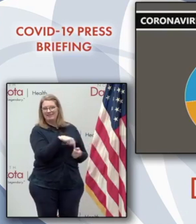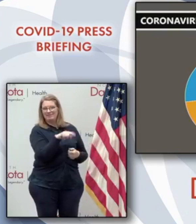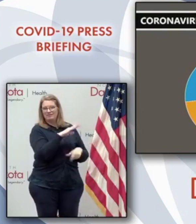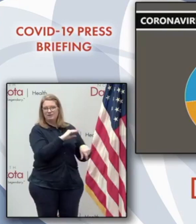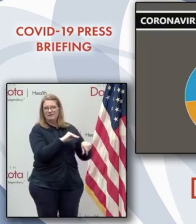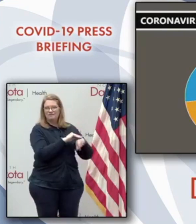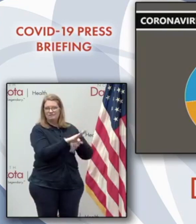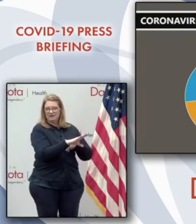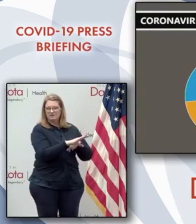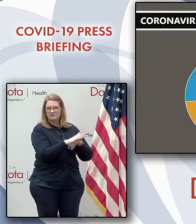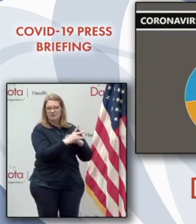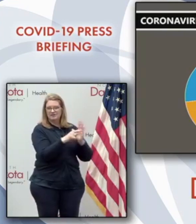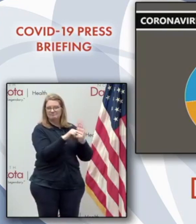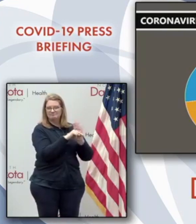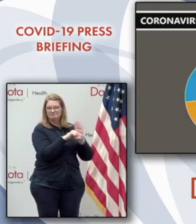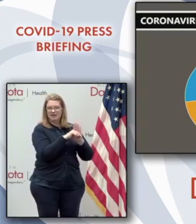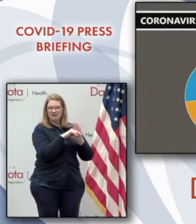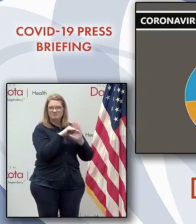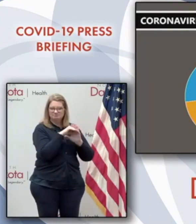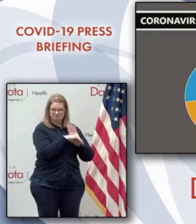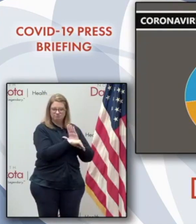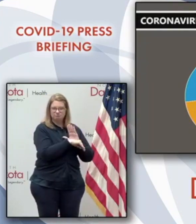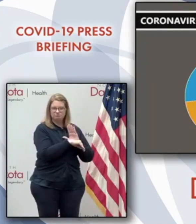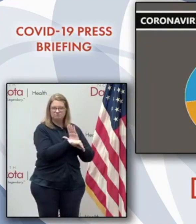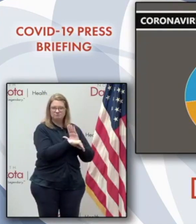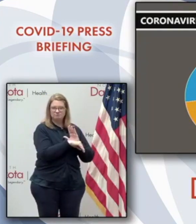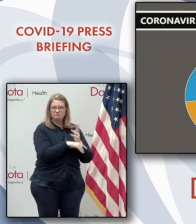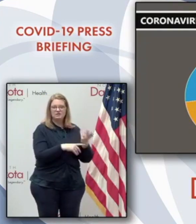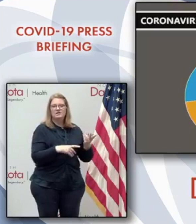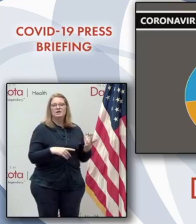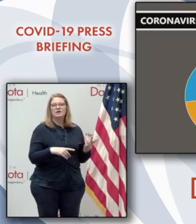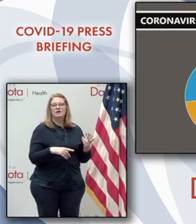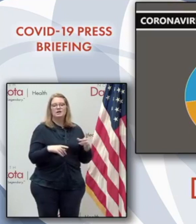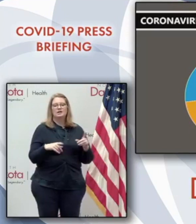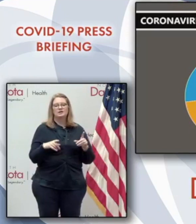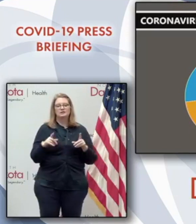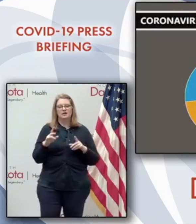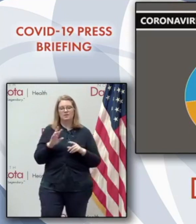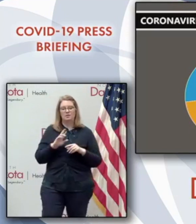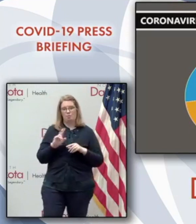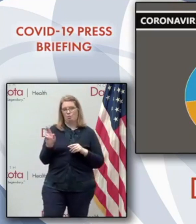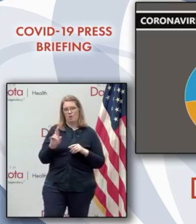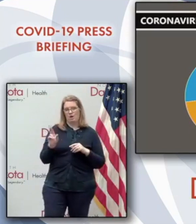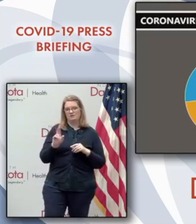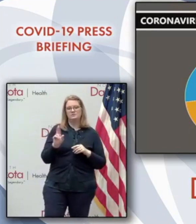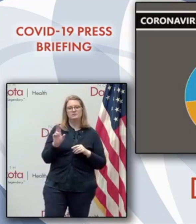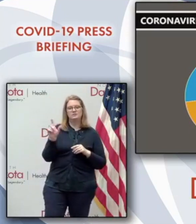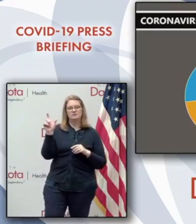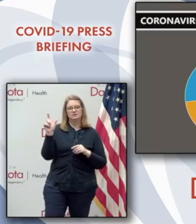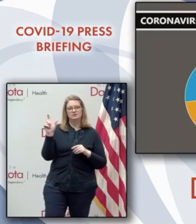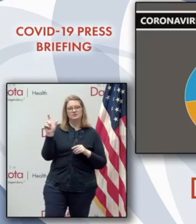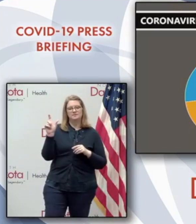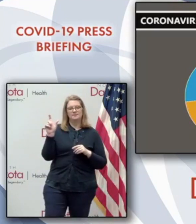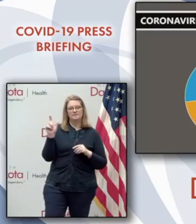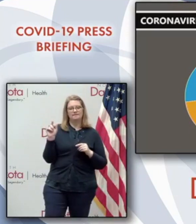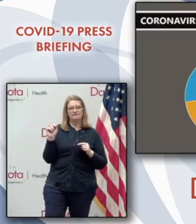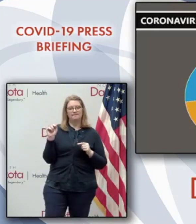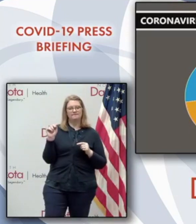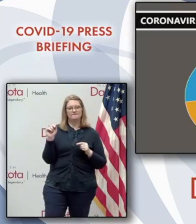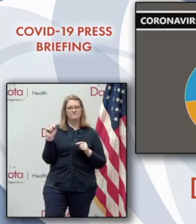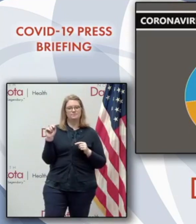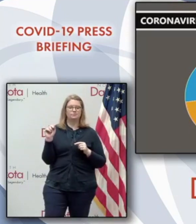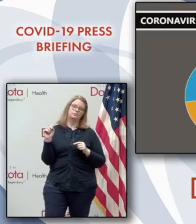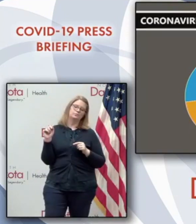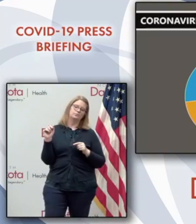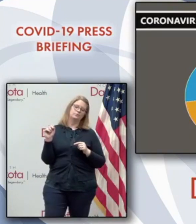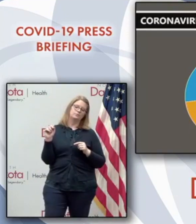the downturn in the economy because of this pandemic. And then on the right-hand side of that slide, we've been able to,